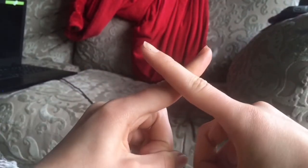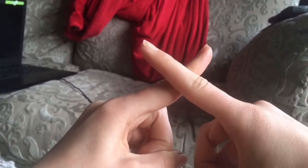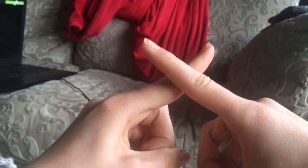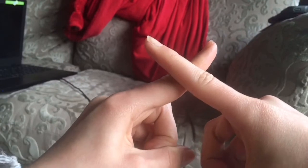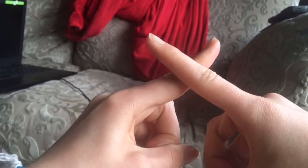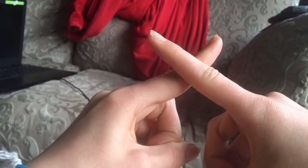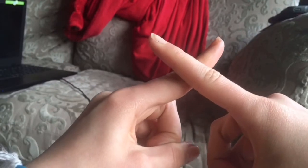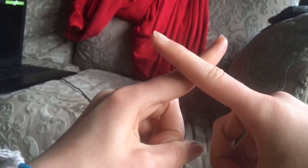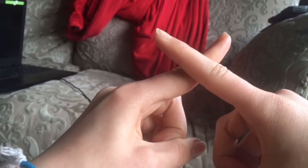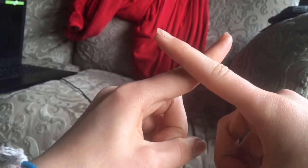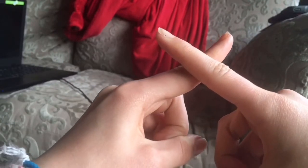X.